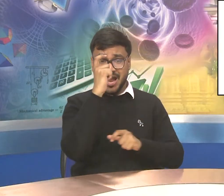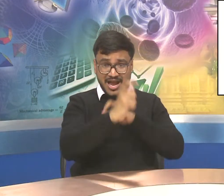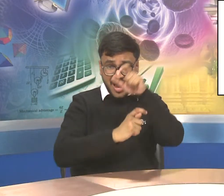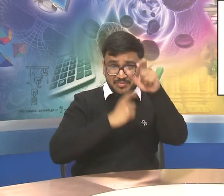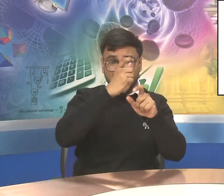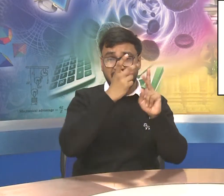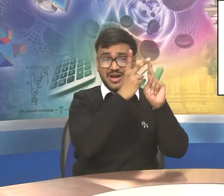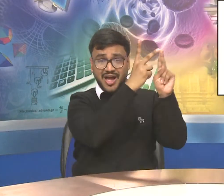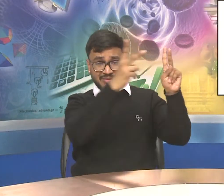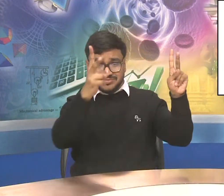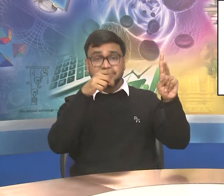efficiently.